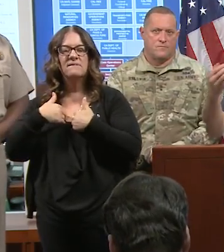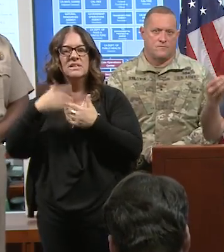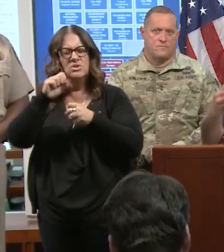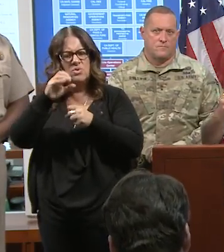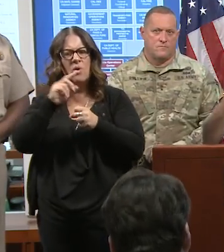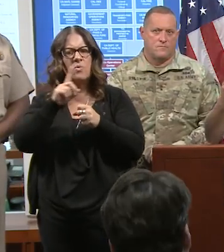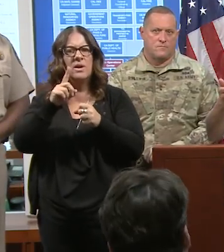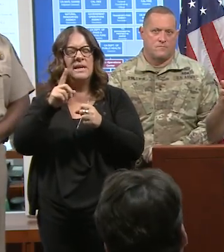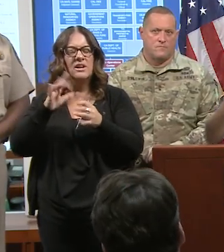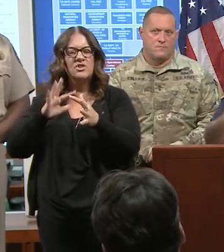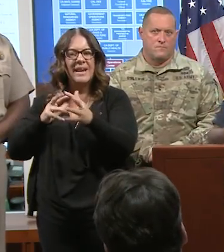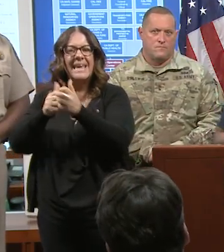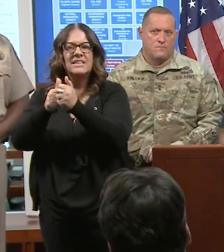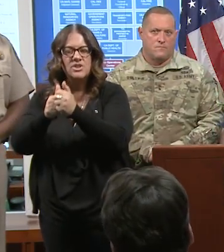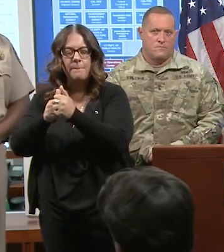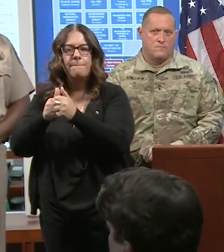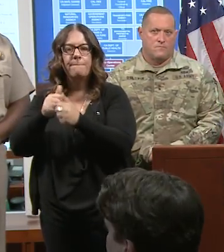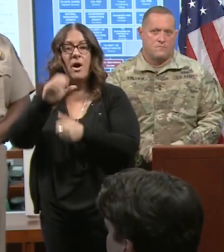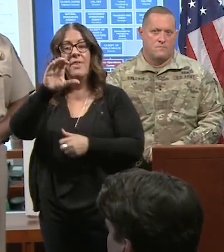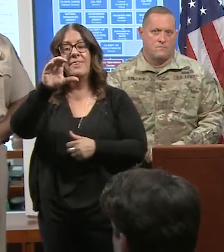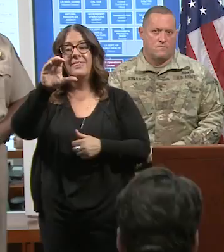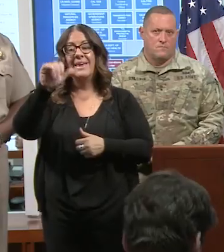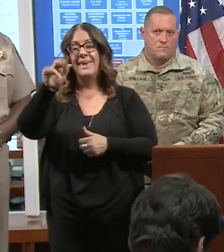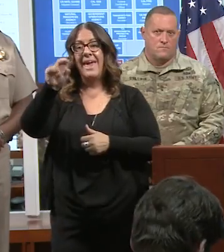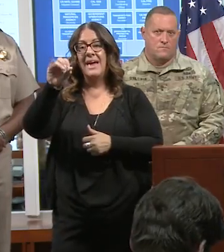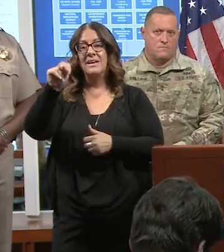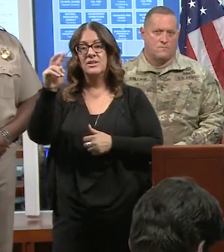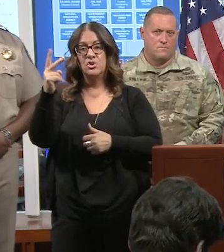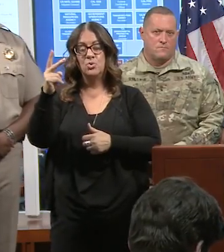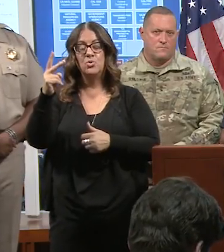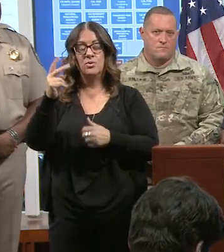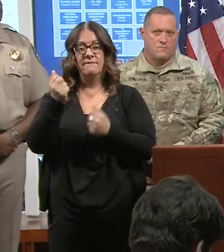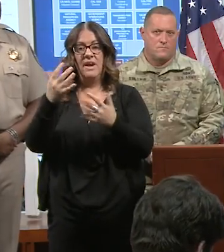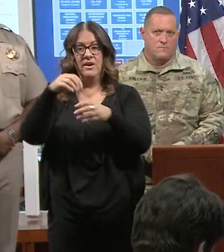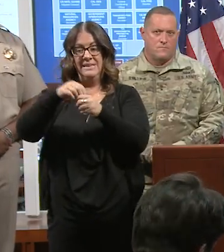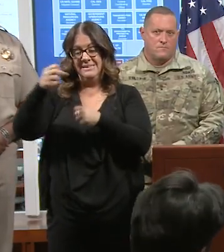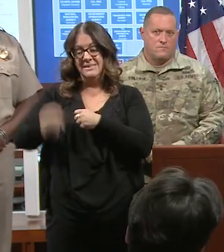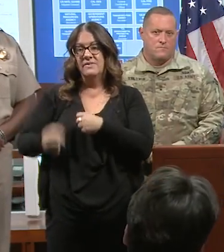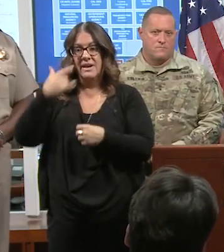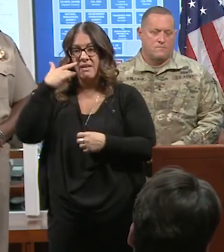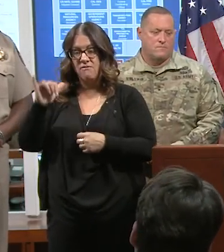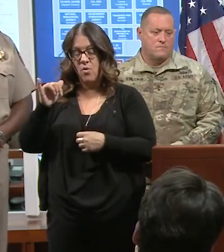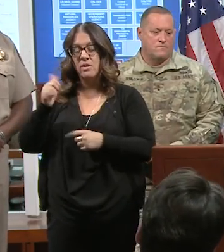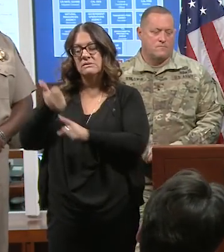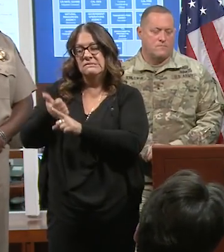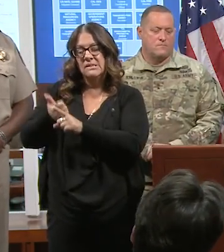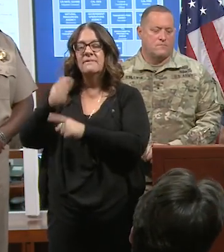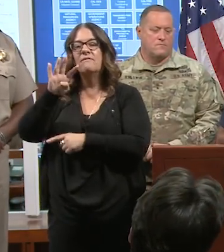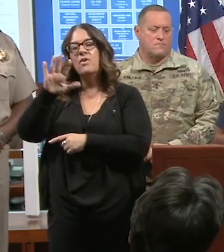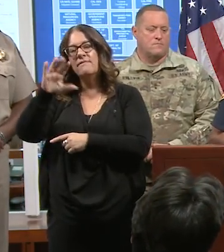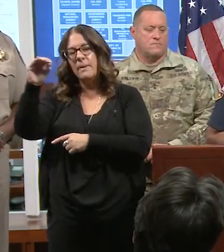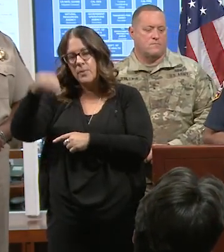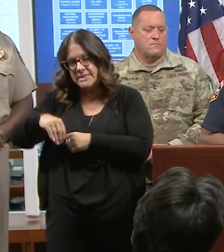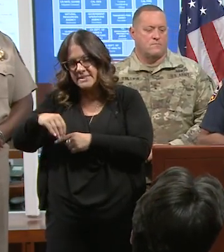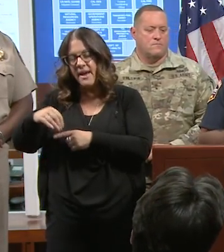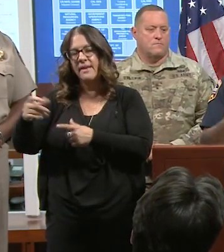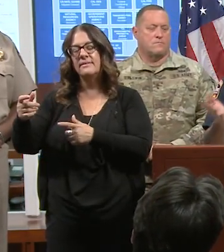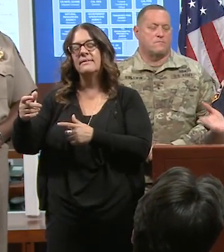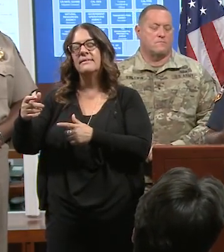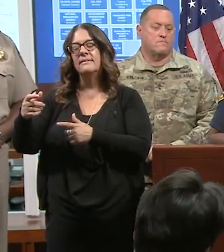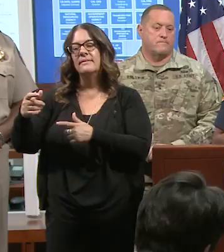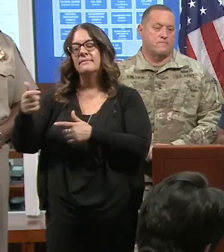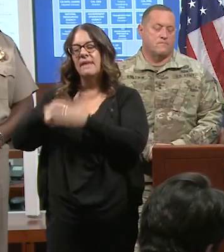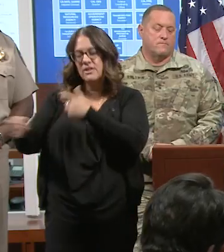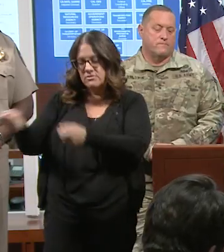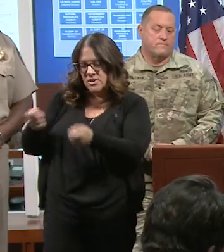are catching up, and I mentioned the Canyon 2 fire in Southern California is at 45% contained, and that fire